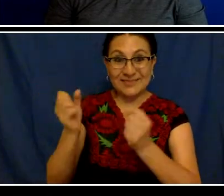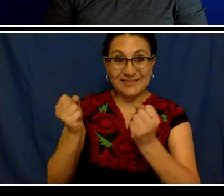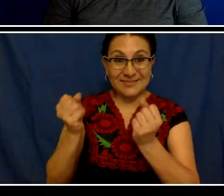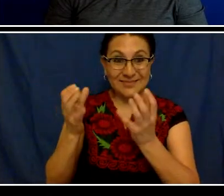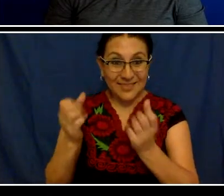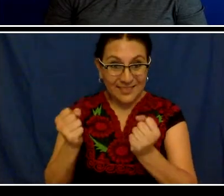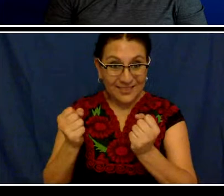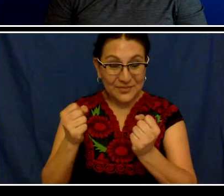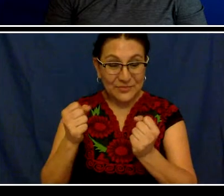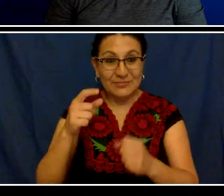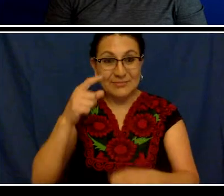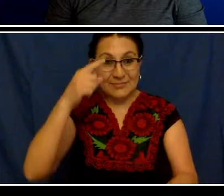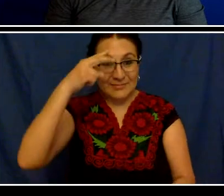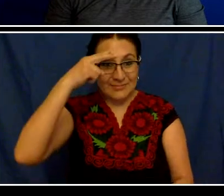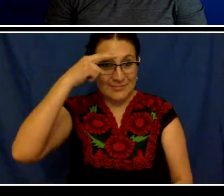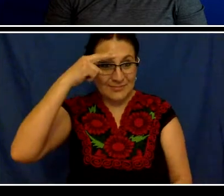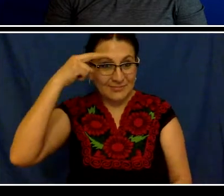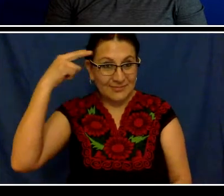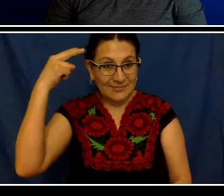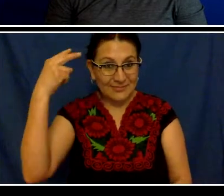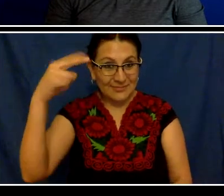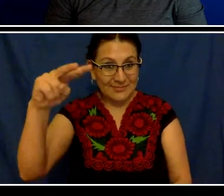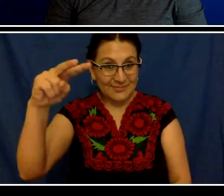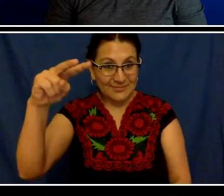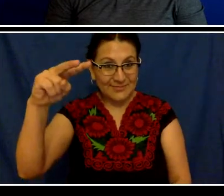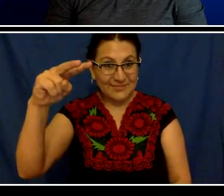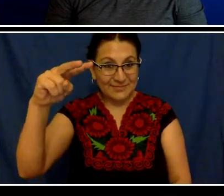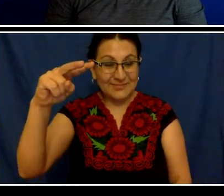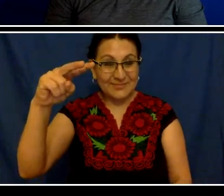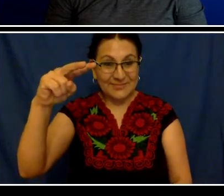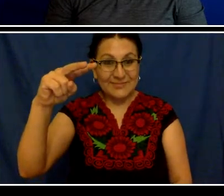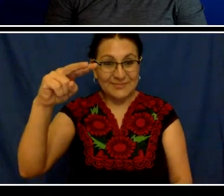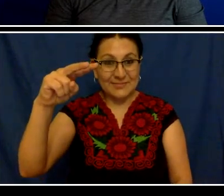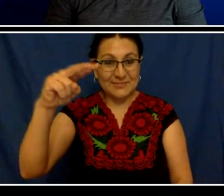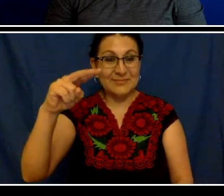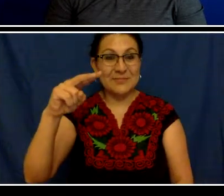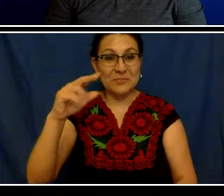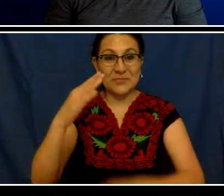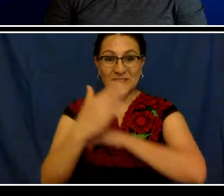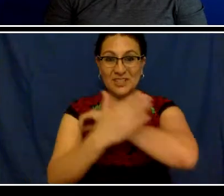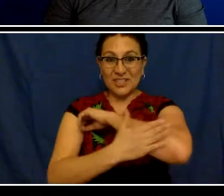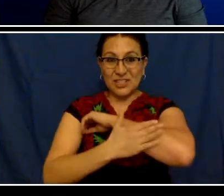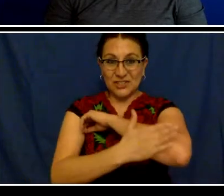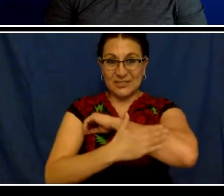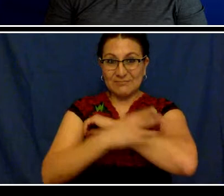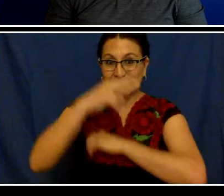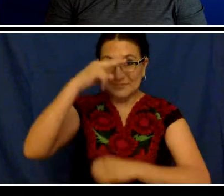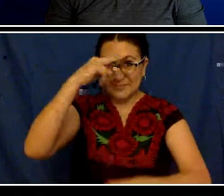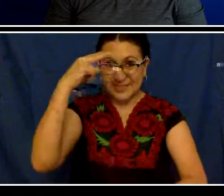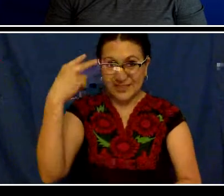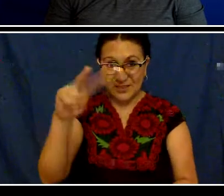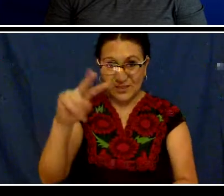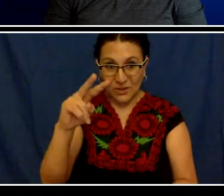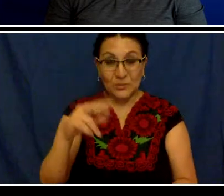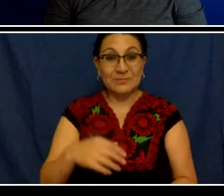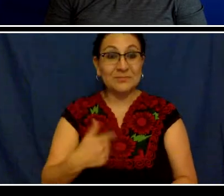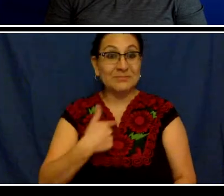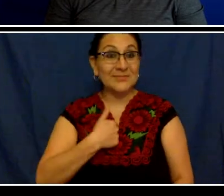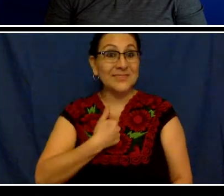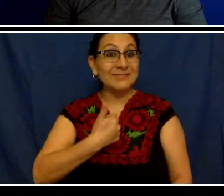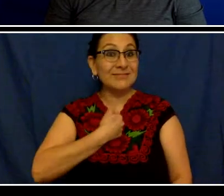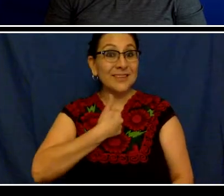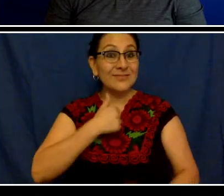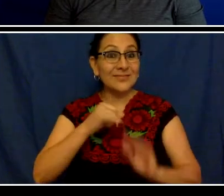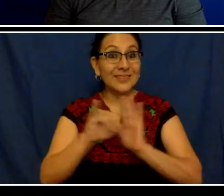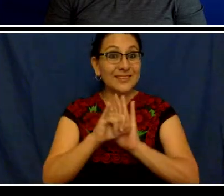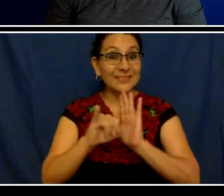So Mexico, okay, we first sign for Mexico is Mexico, and it's like you're wiping your forehead, two coming out one